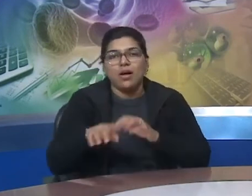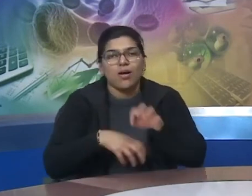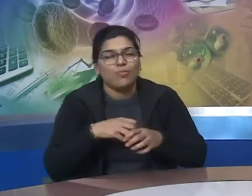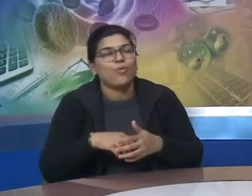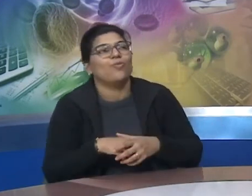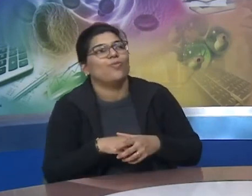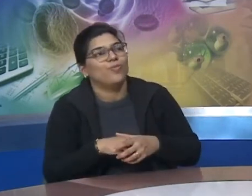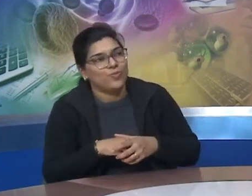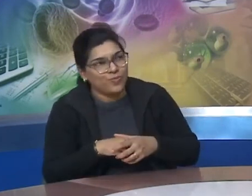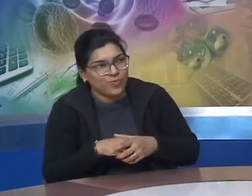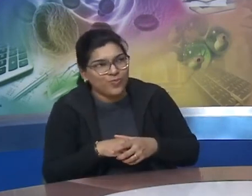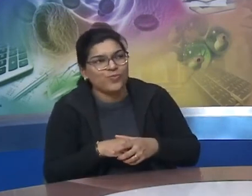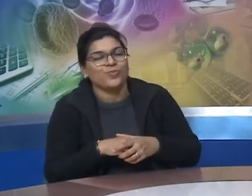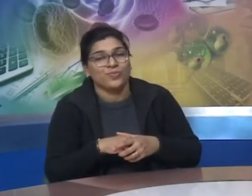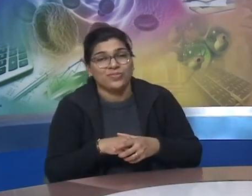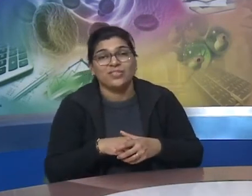They are likely to panic